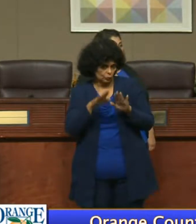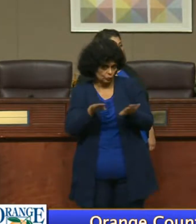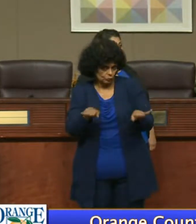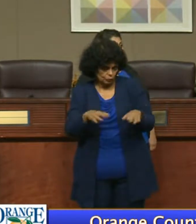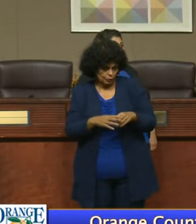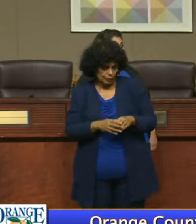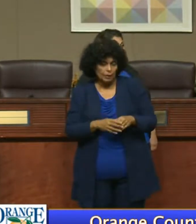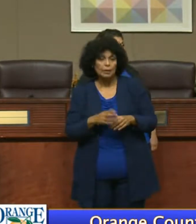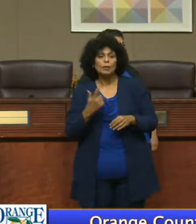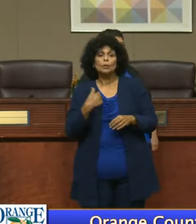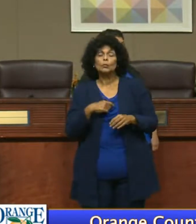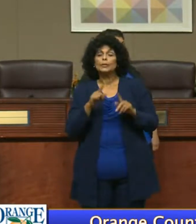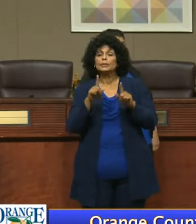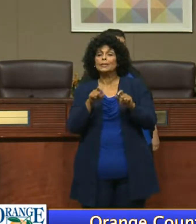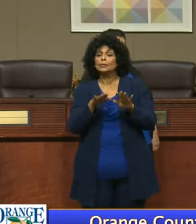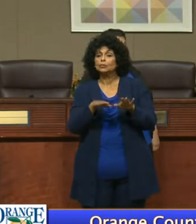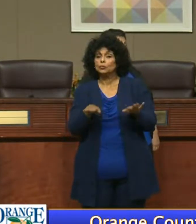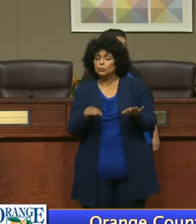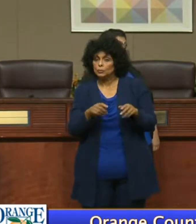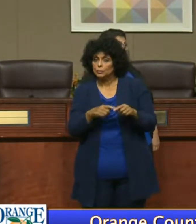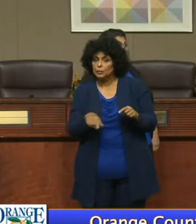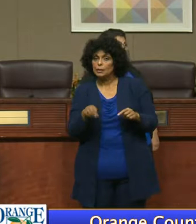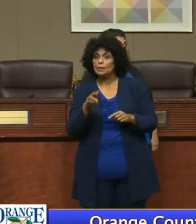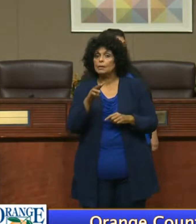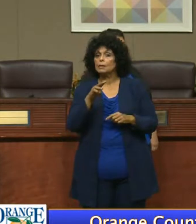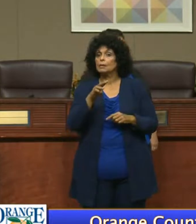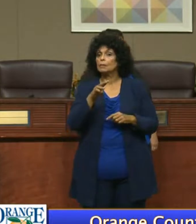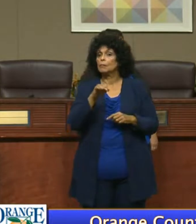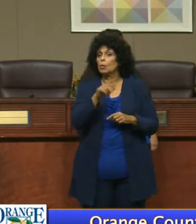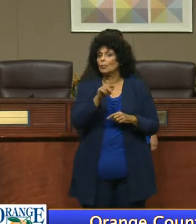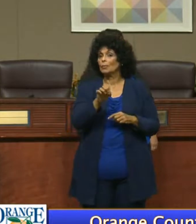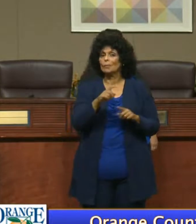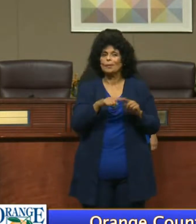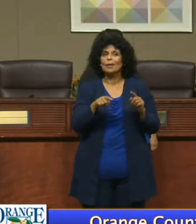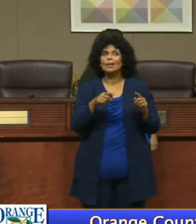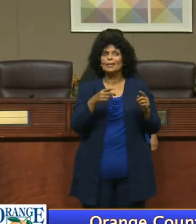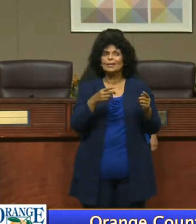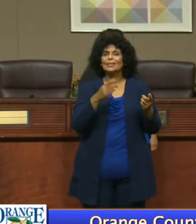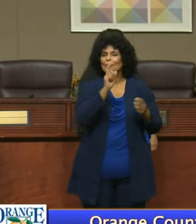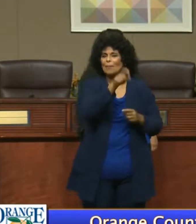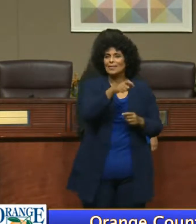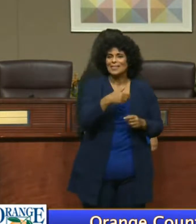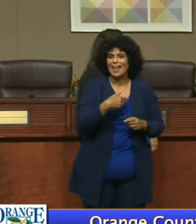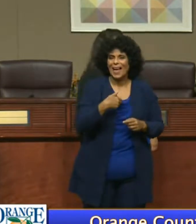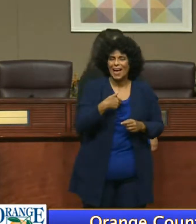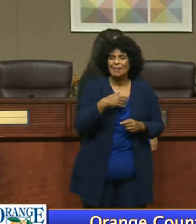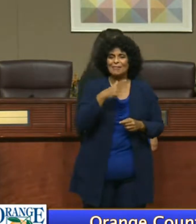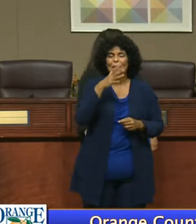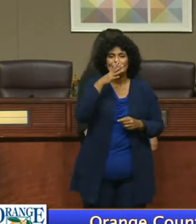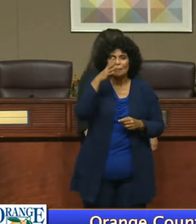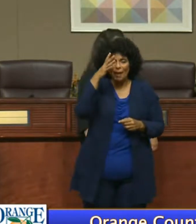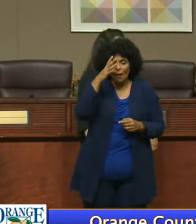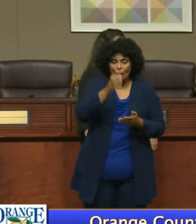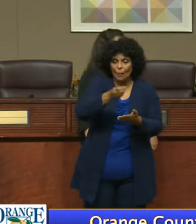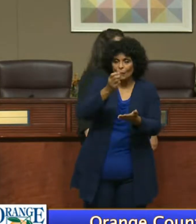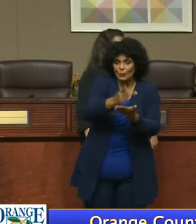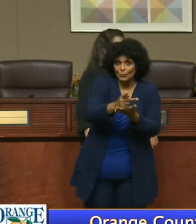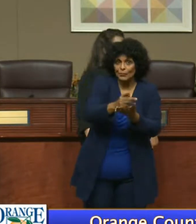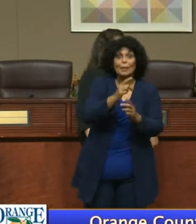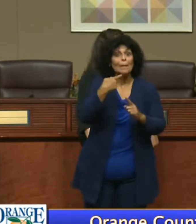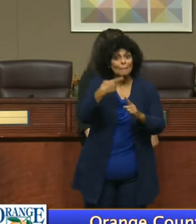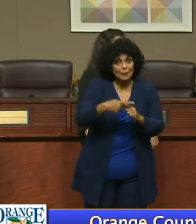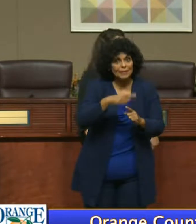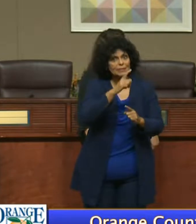in a mobile environment is that you need the consent of the parent, and you have to verify that the parent is the person that